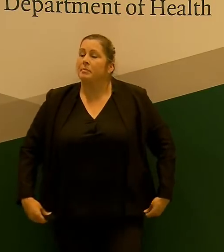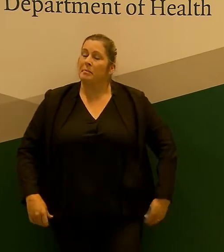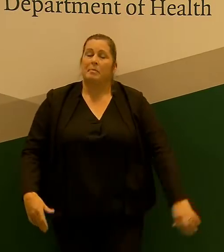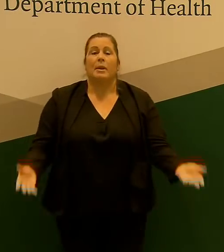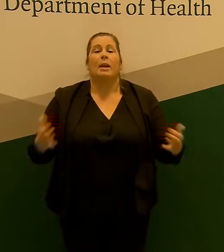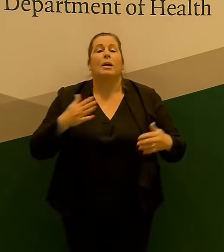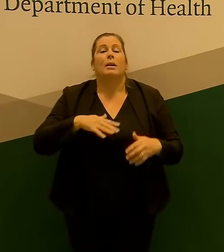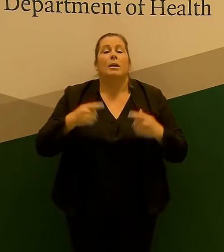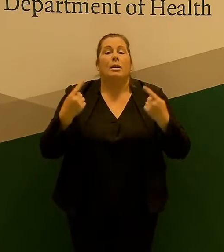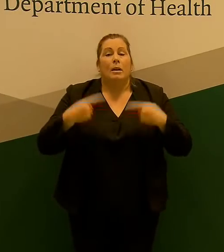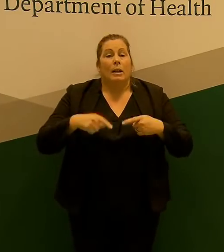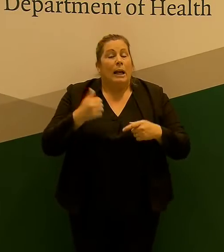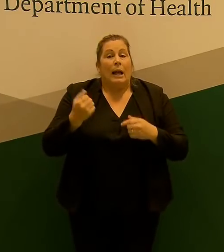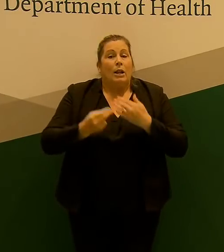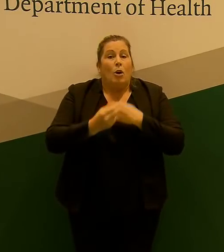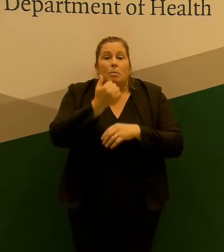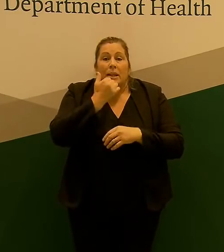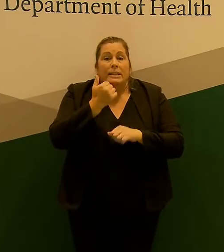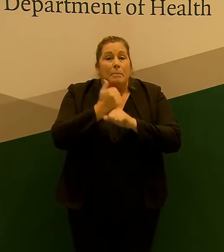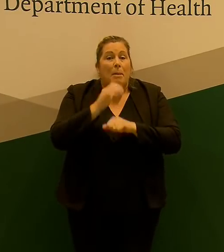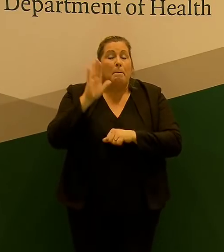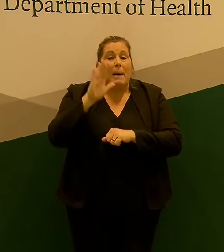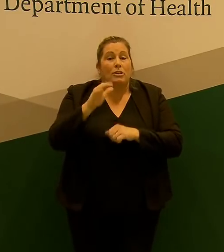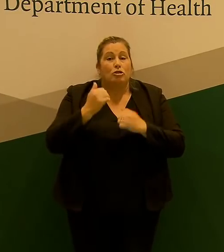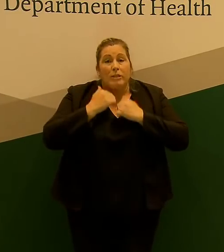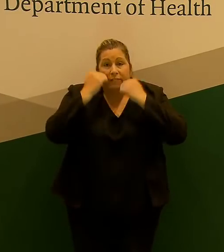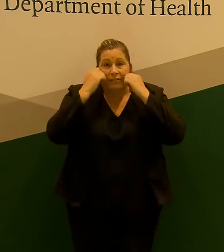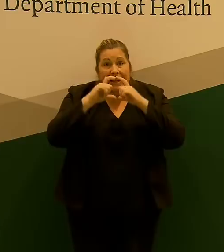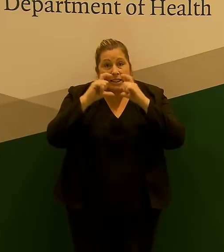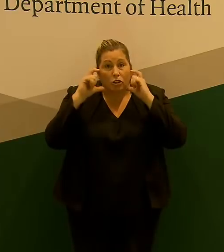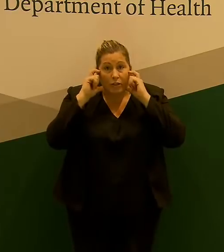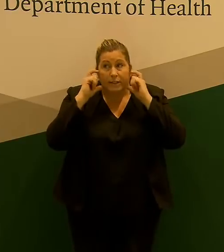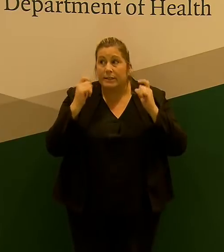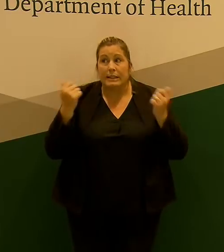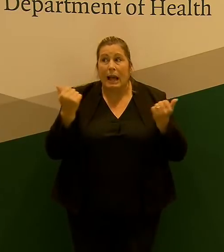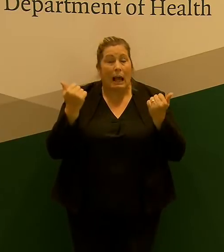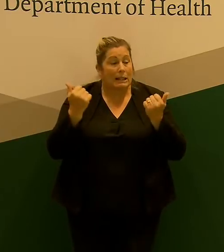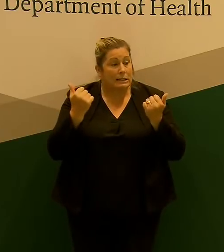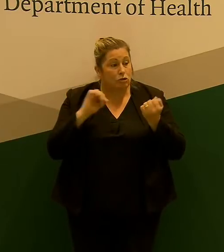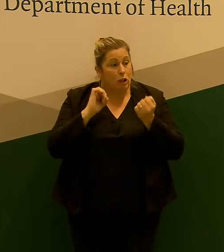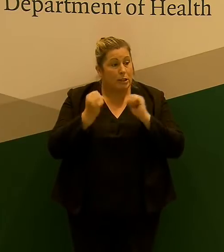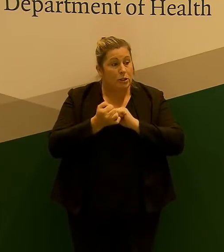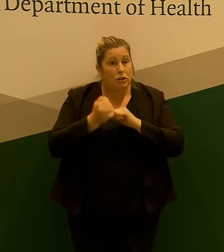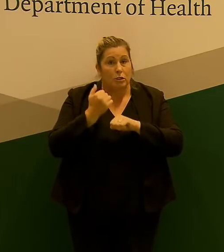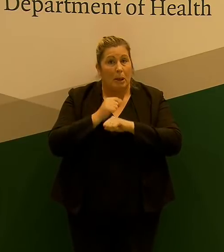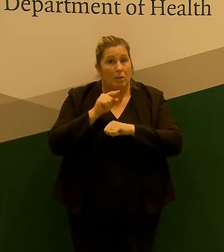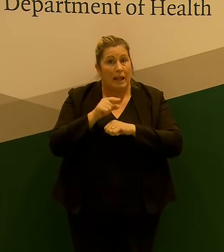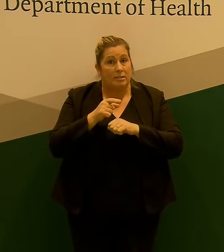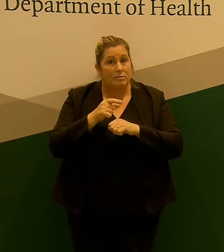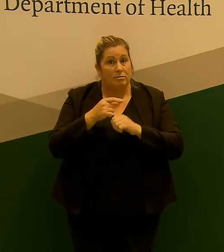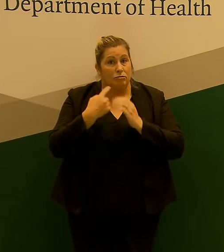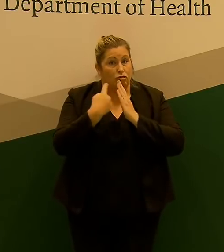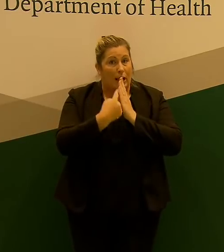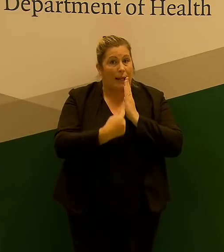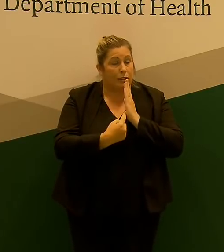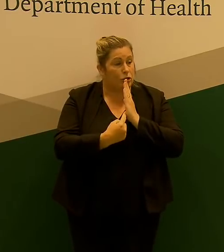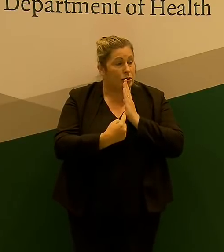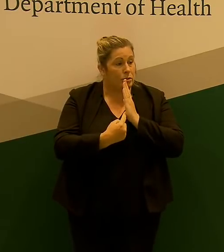finally, any update on mandatory face coverings? Any movement on that regulation that was being drawn